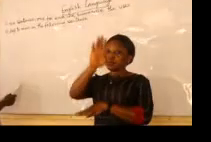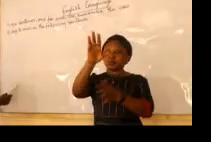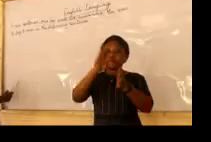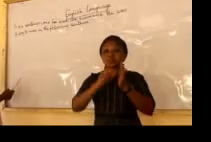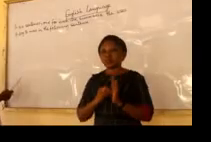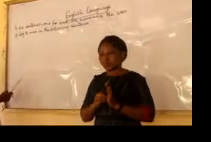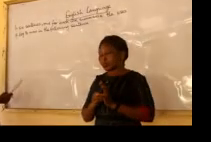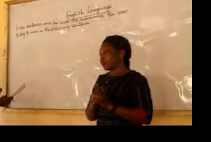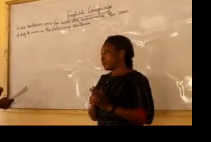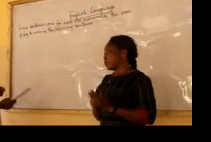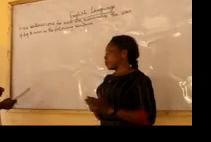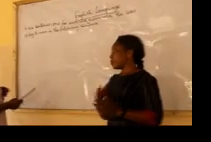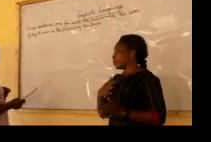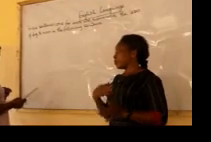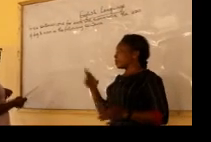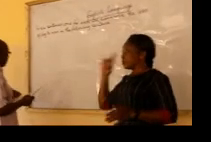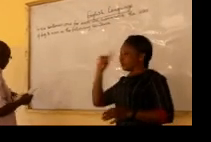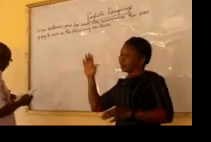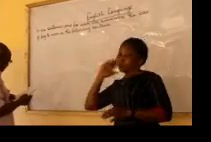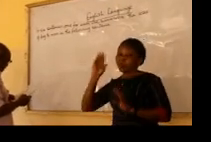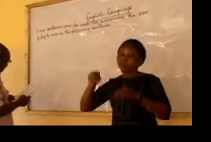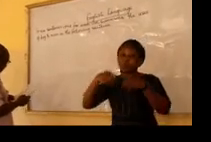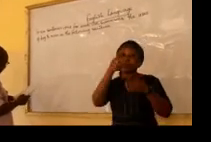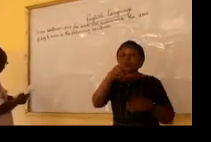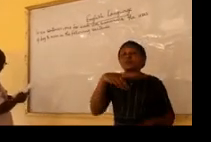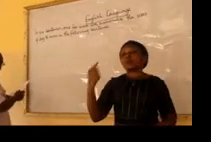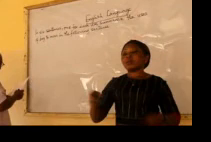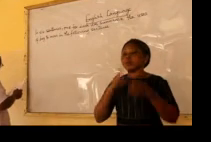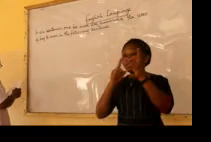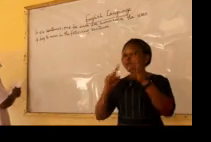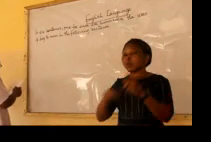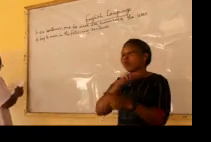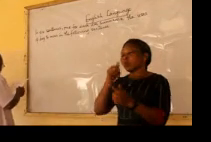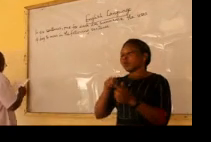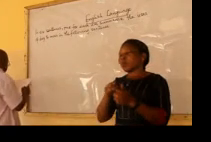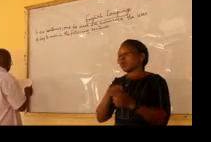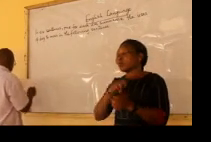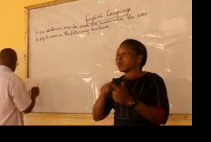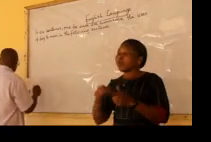and I will supply you the answers whenever we meet.